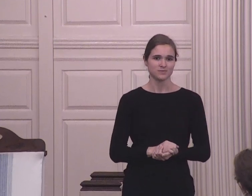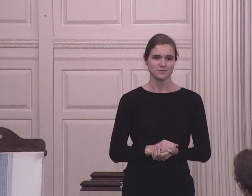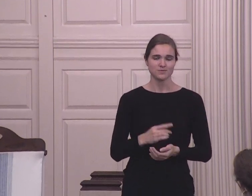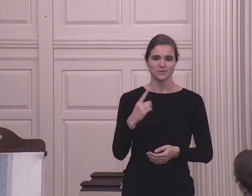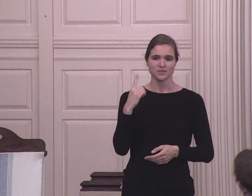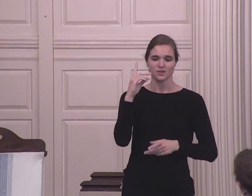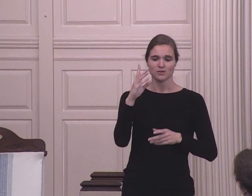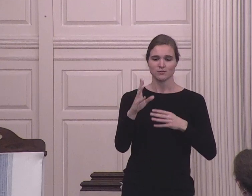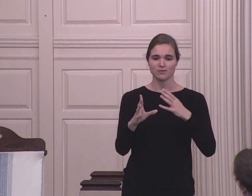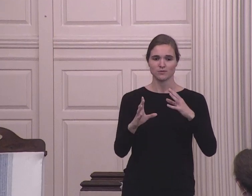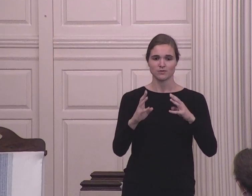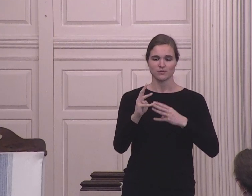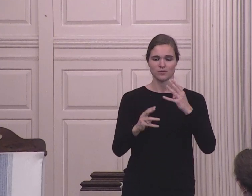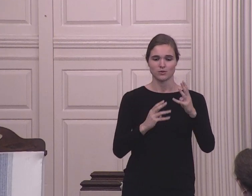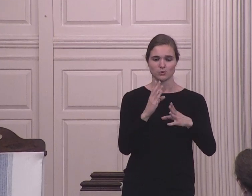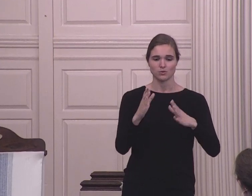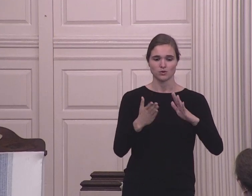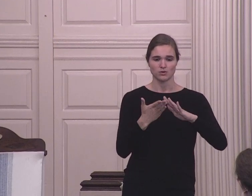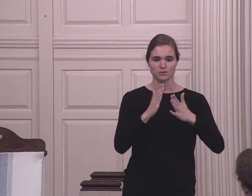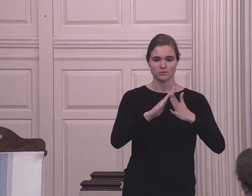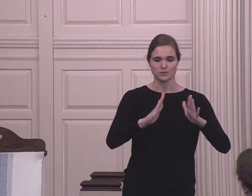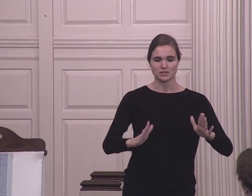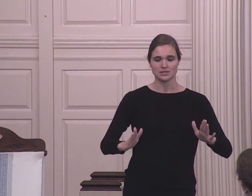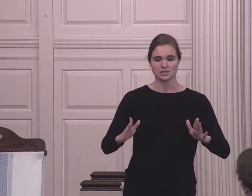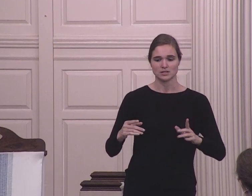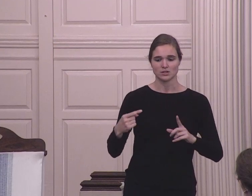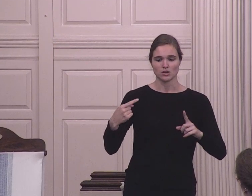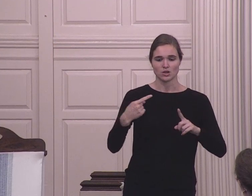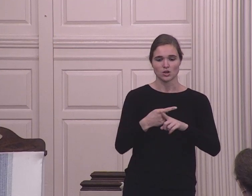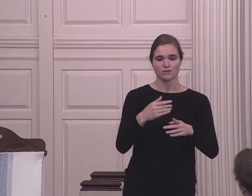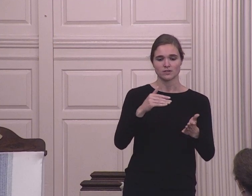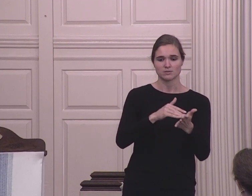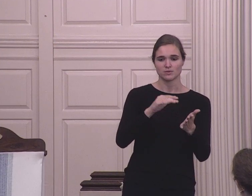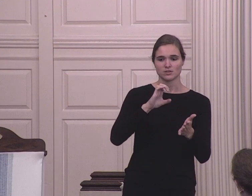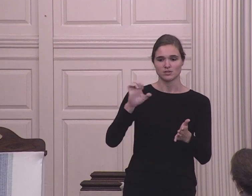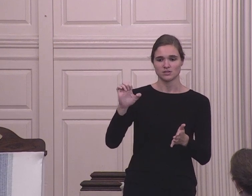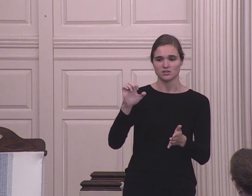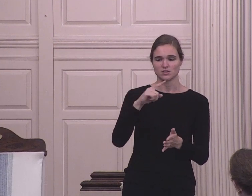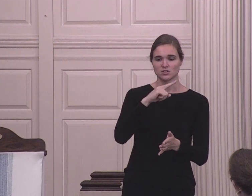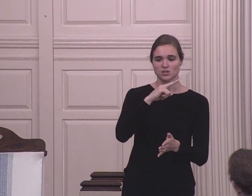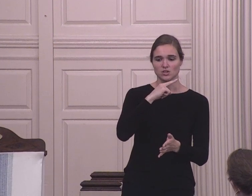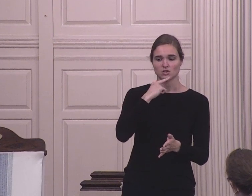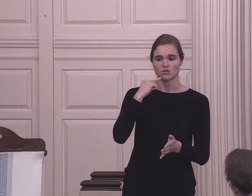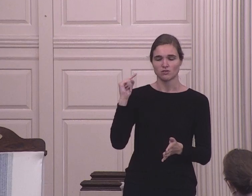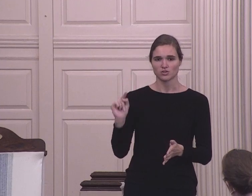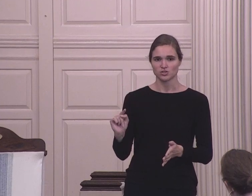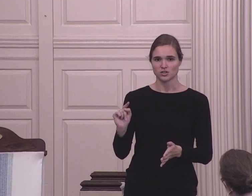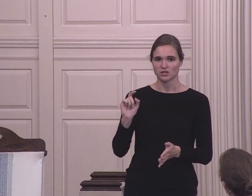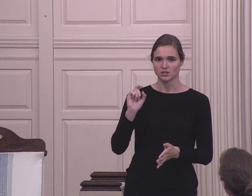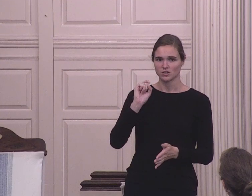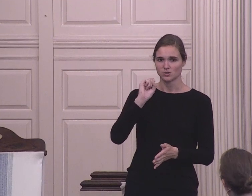For world peace, especially conflicts in the Middle East and in Russia, Ukraine.